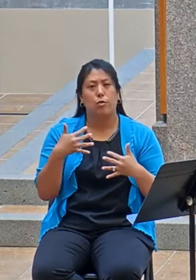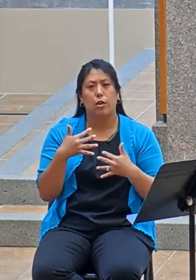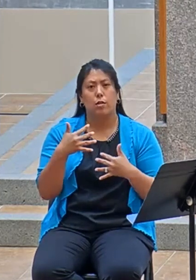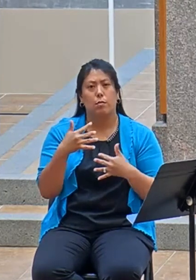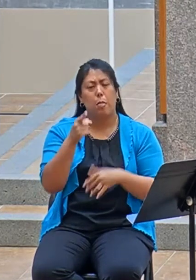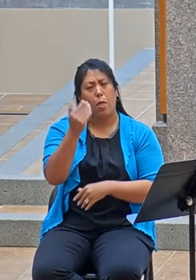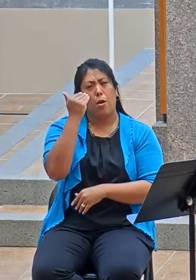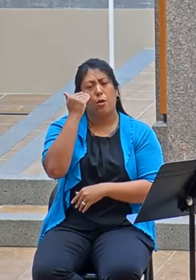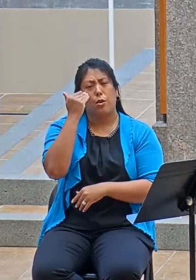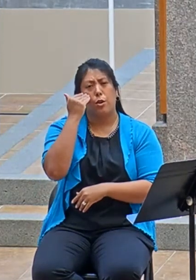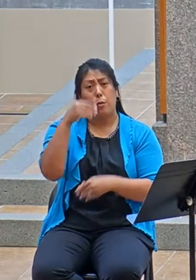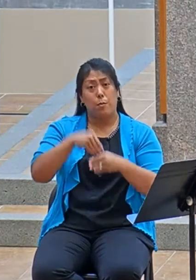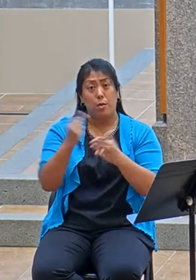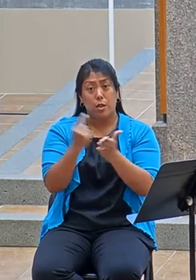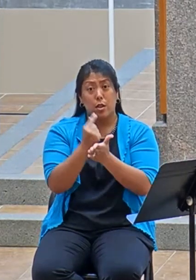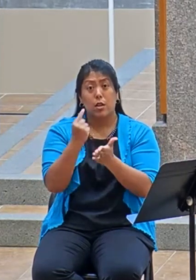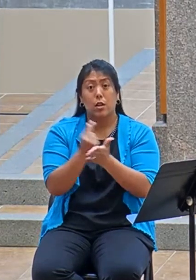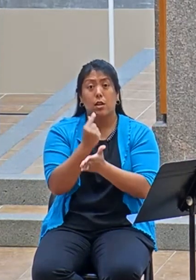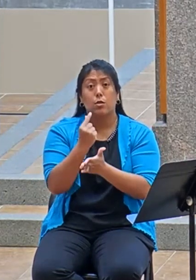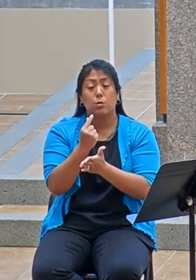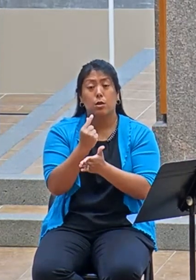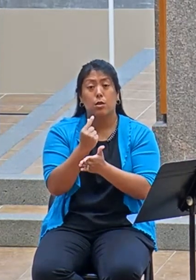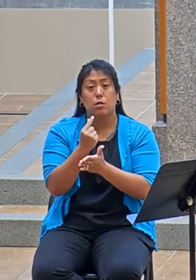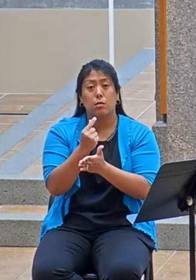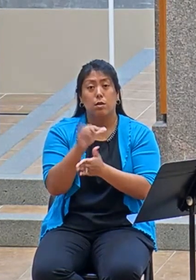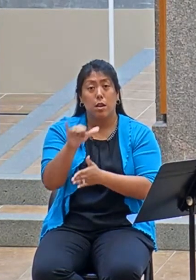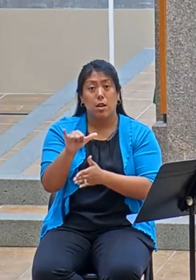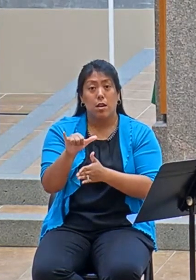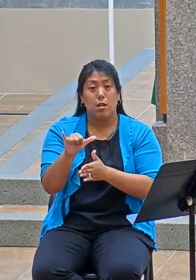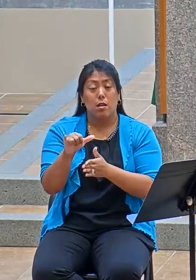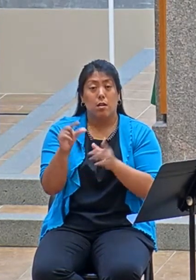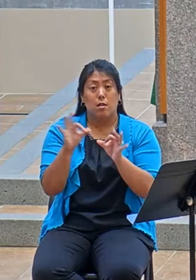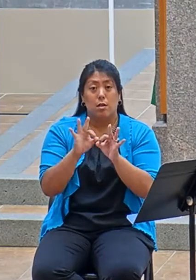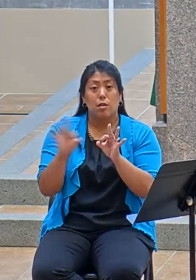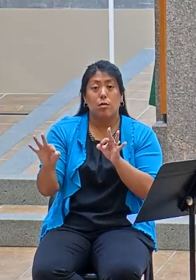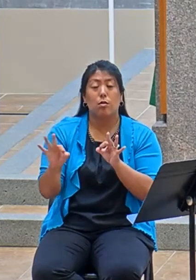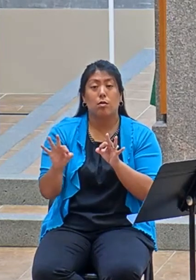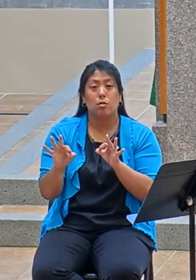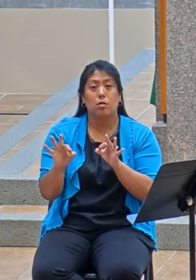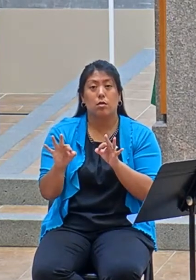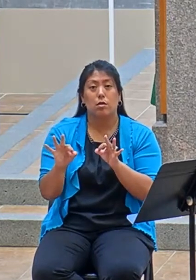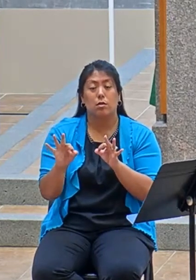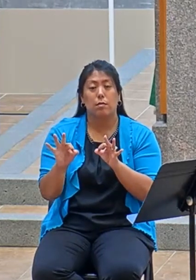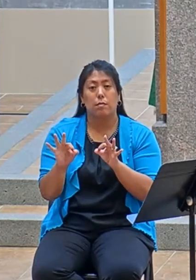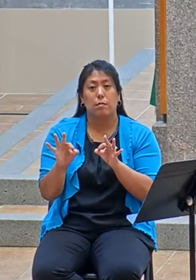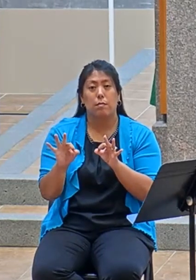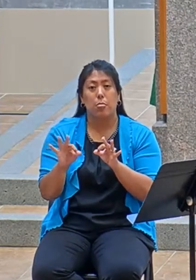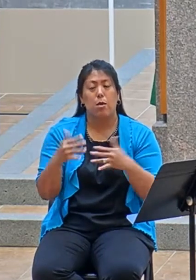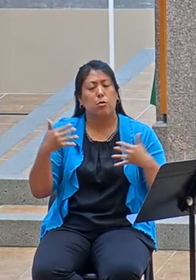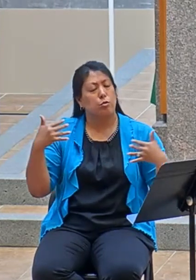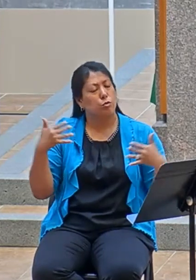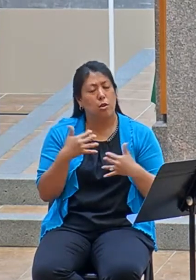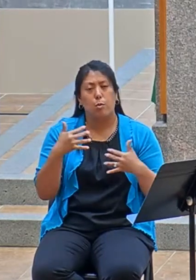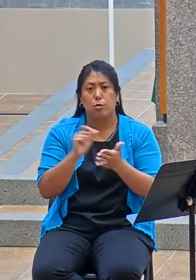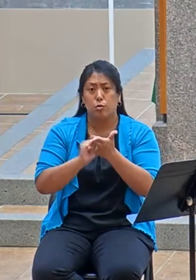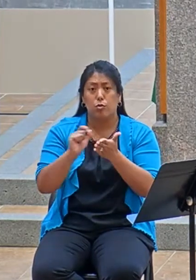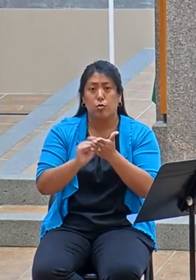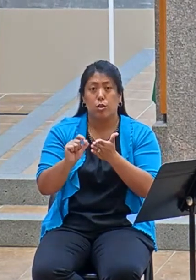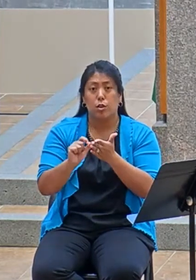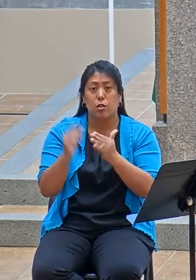that in the Gospels, we're told, we're challenged, do not be afraid over 20